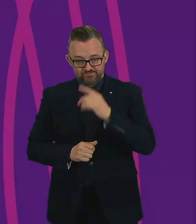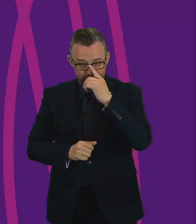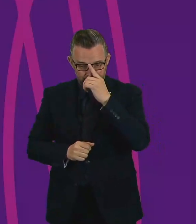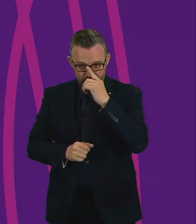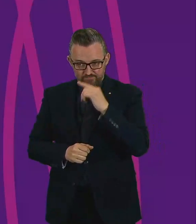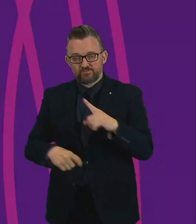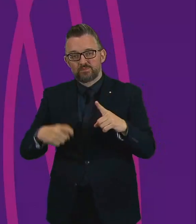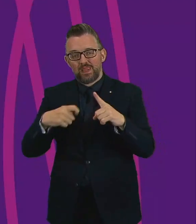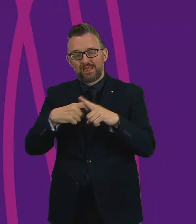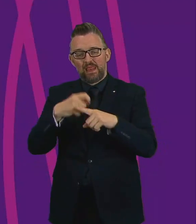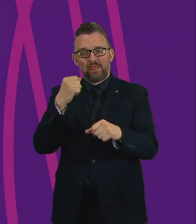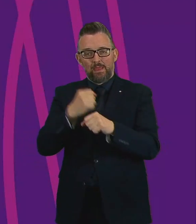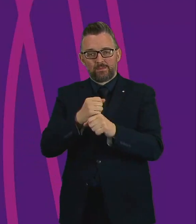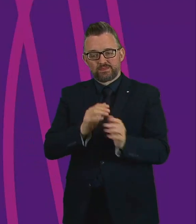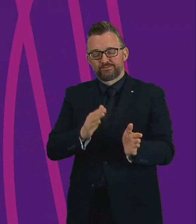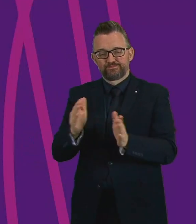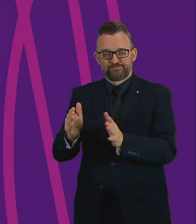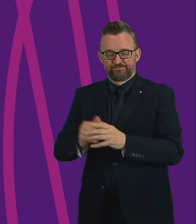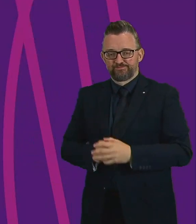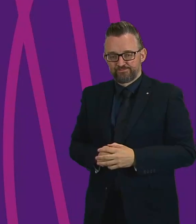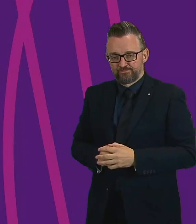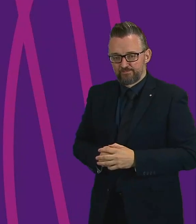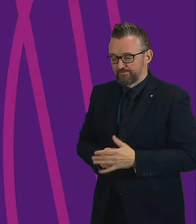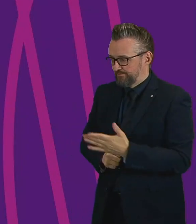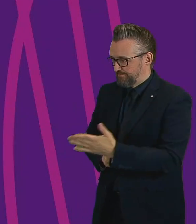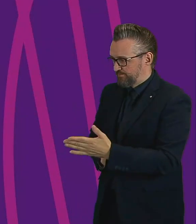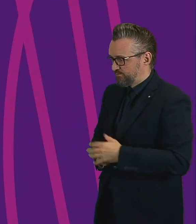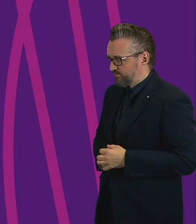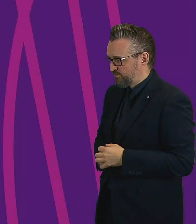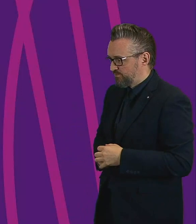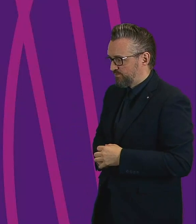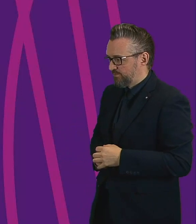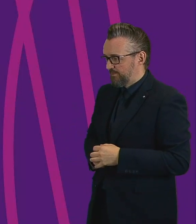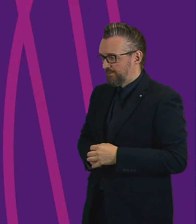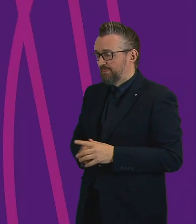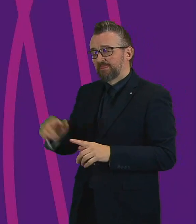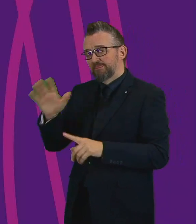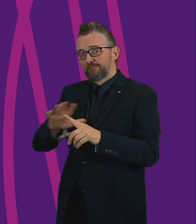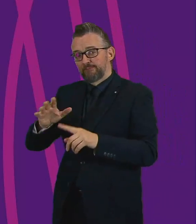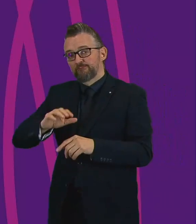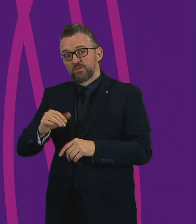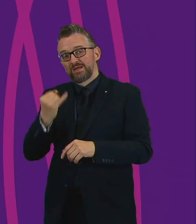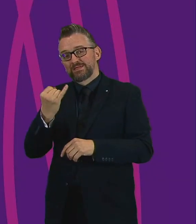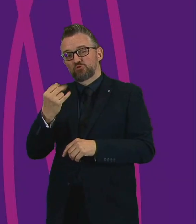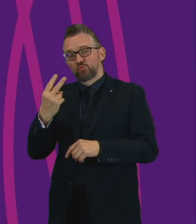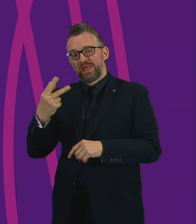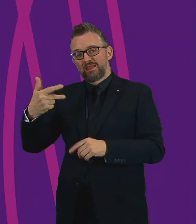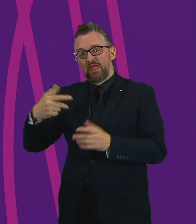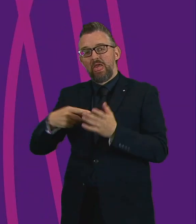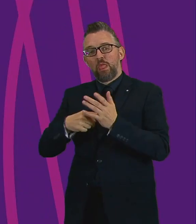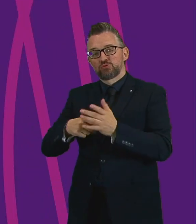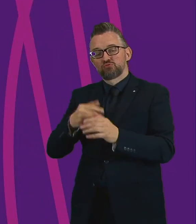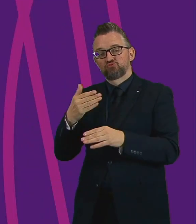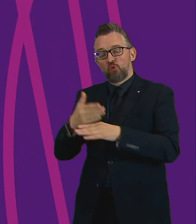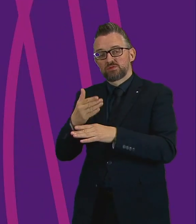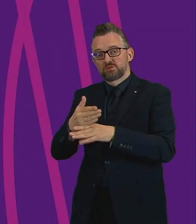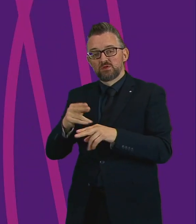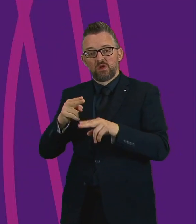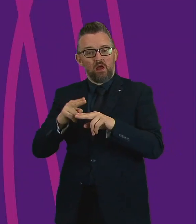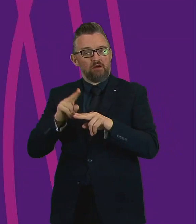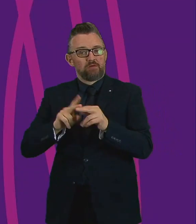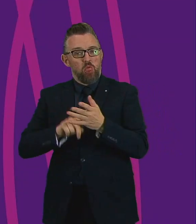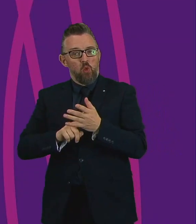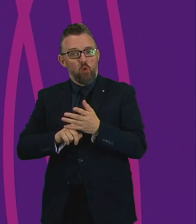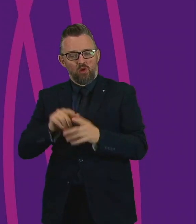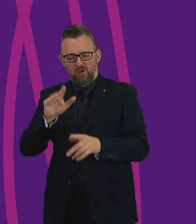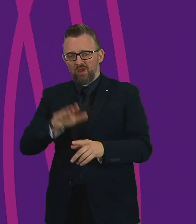Kenneth Gibson, followed by Graham Simpson. Presiding Officer, across Scotland, 628,000 jobs are furloughed, 14,000 in North